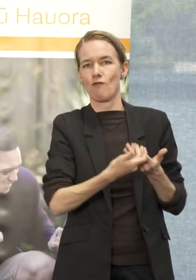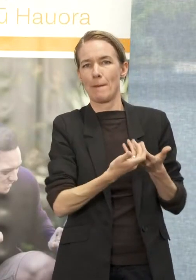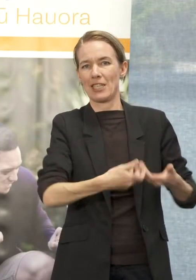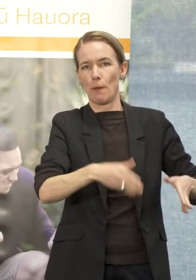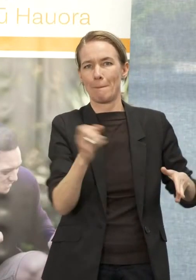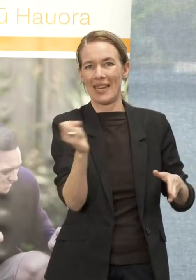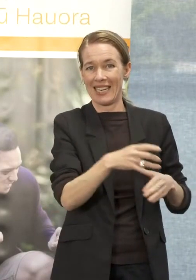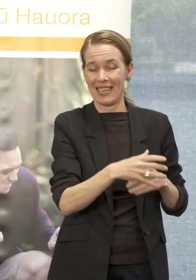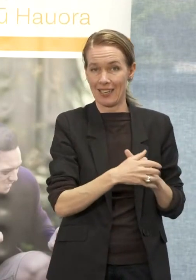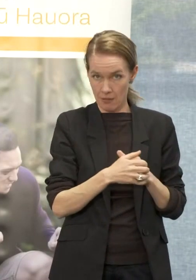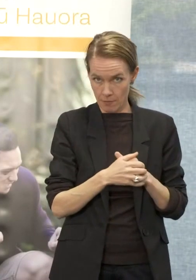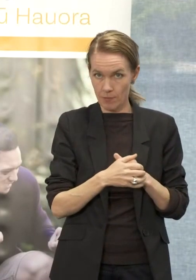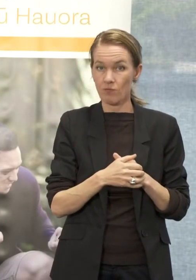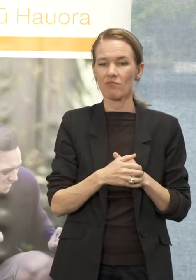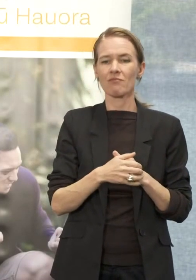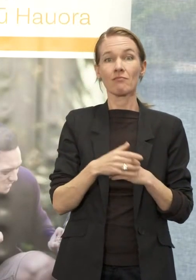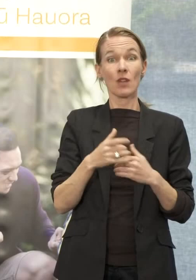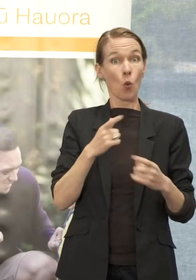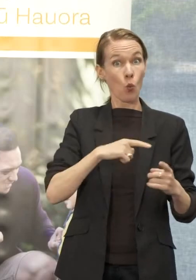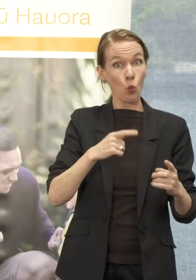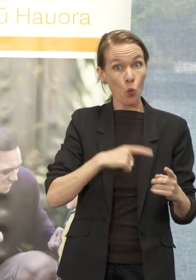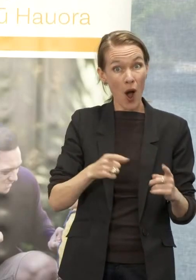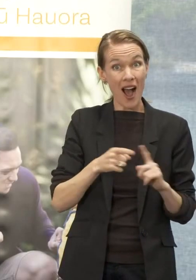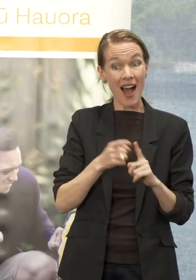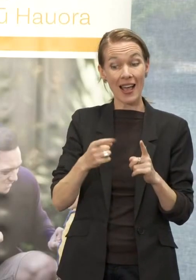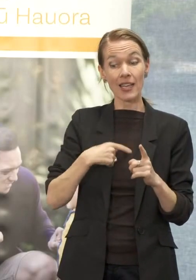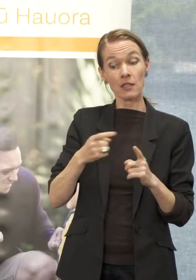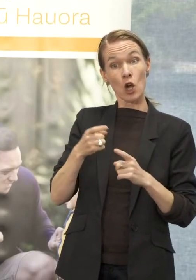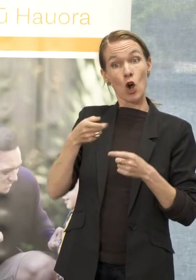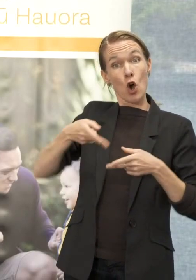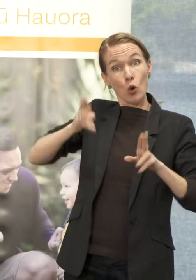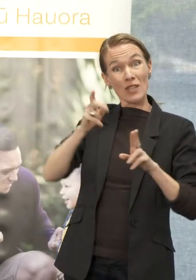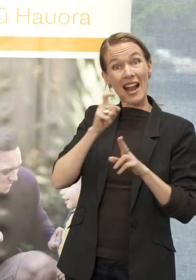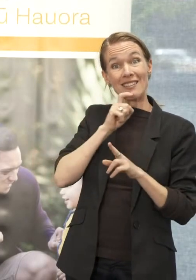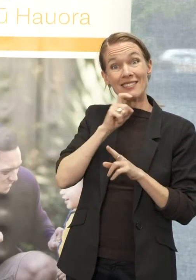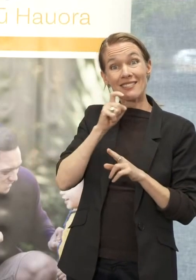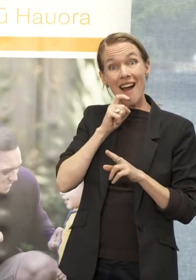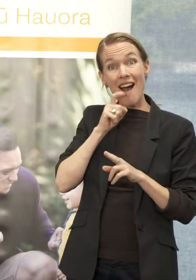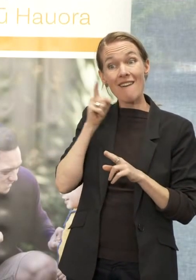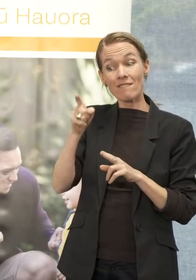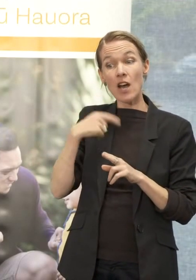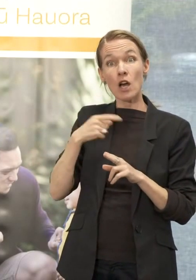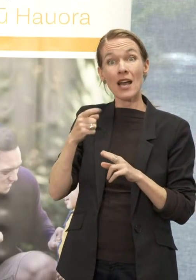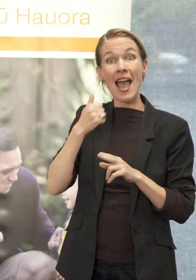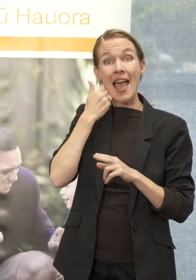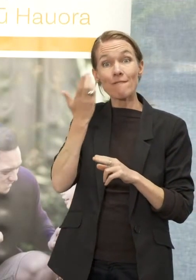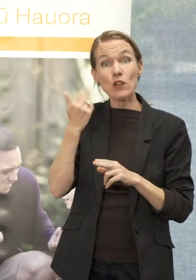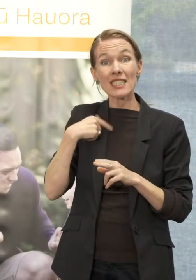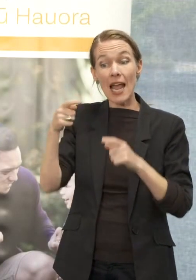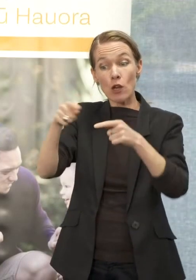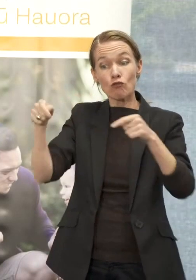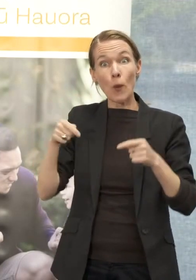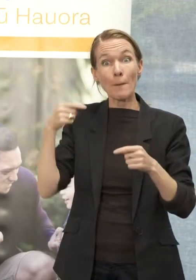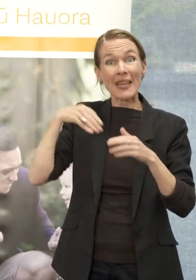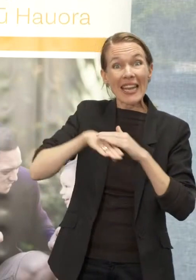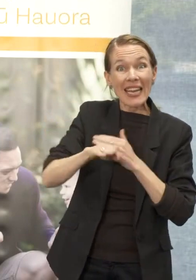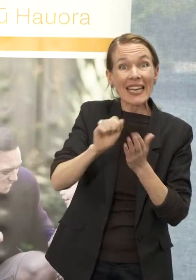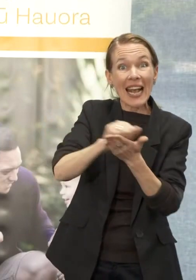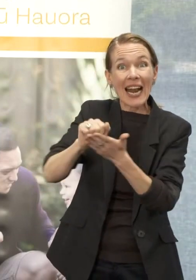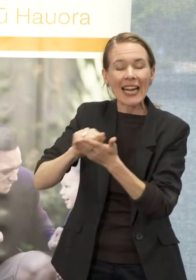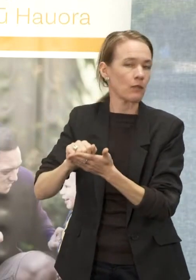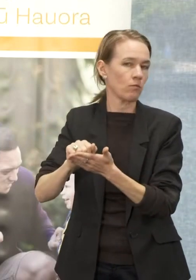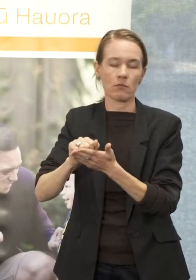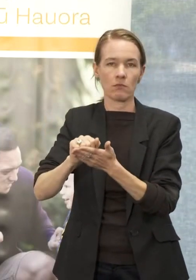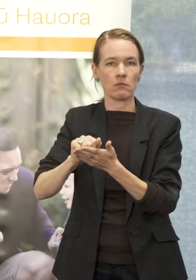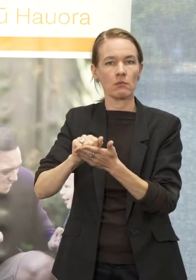rooms are not being serviced by the hotel staff. So the people in the rooms are collecting the rubbish themselves and they